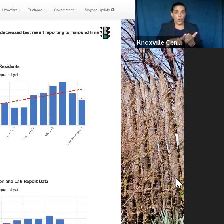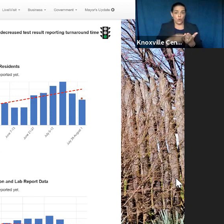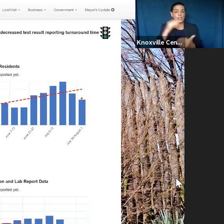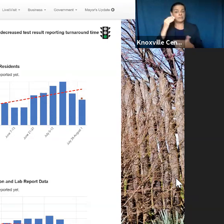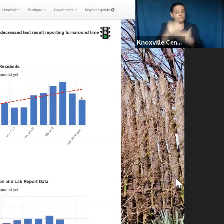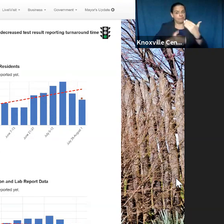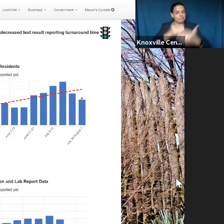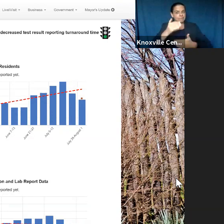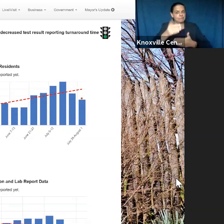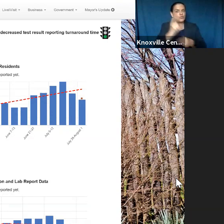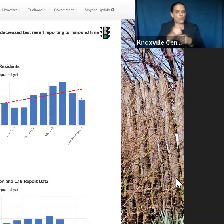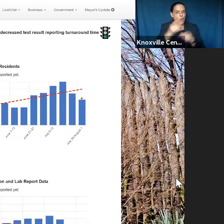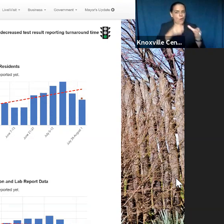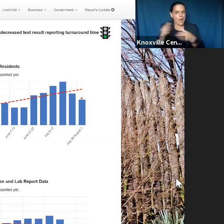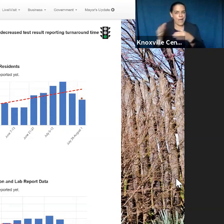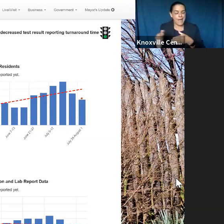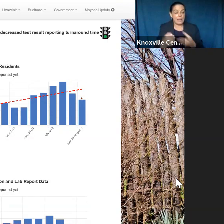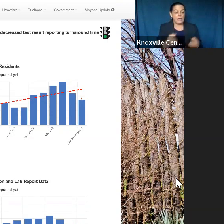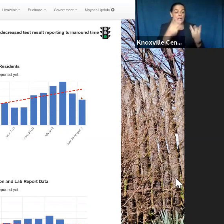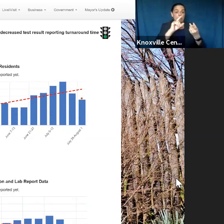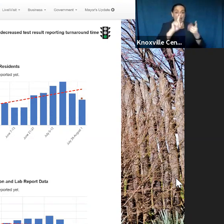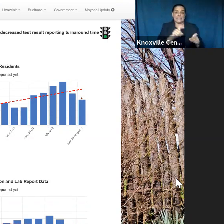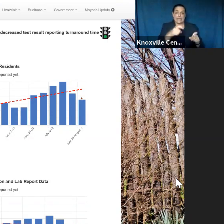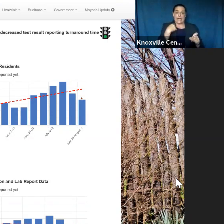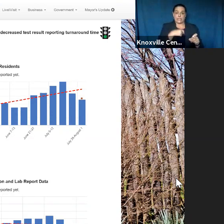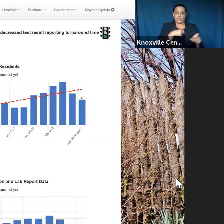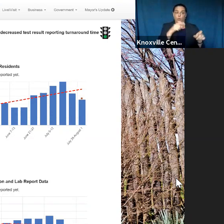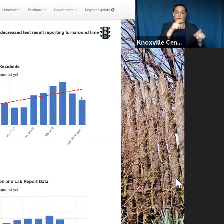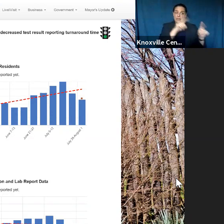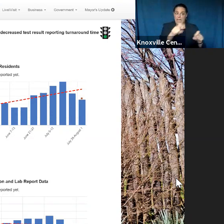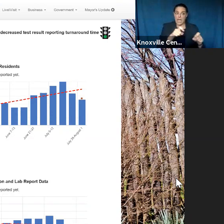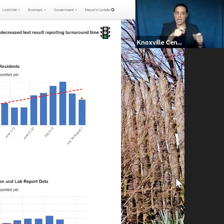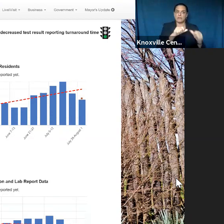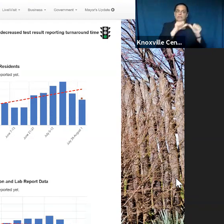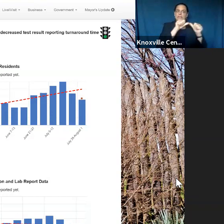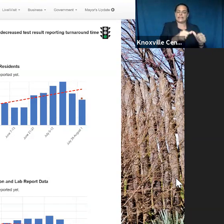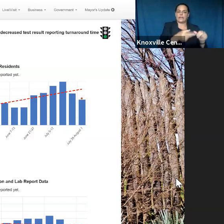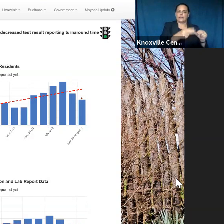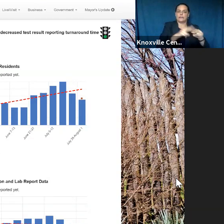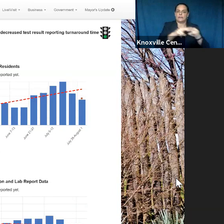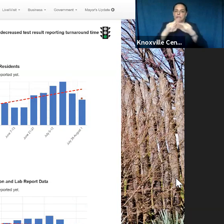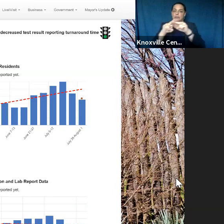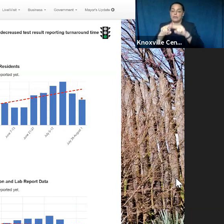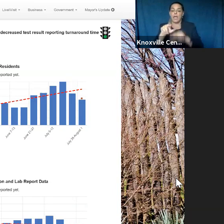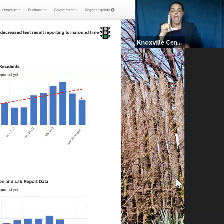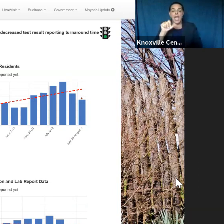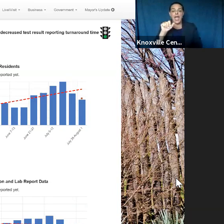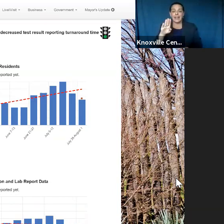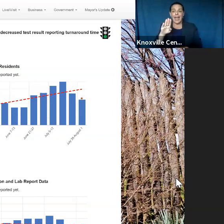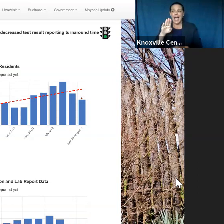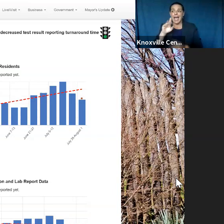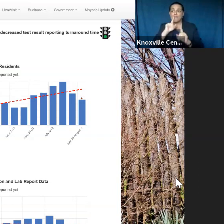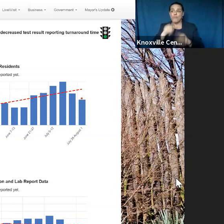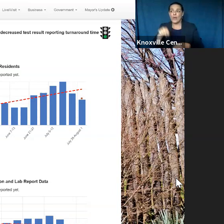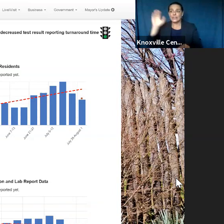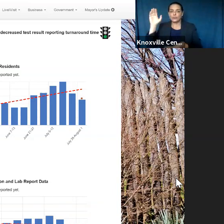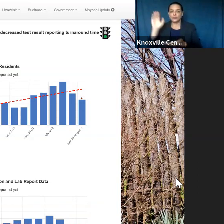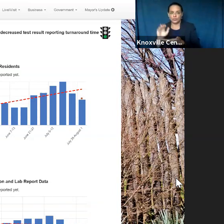right direction. The number of tests conducted continues to trend up, and the lab turnaround time in our community remains